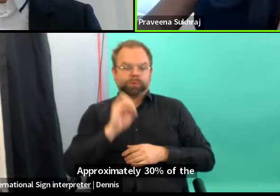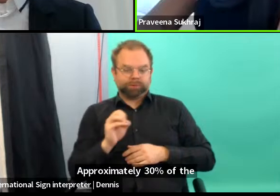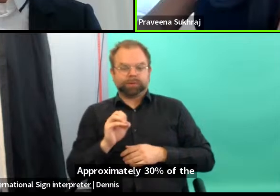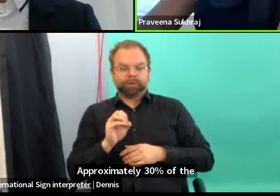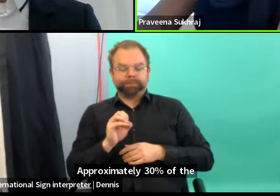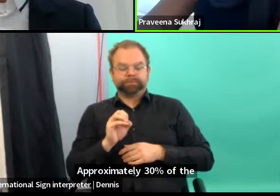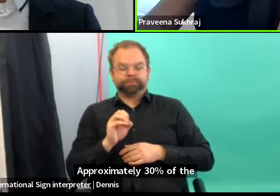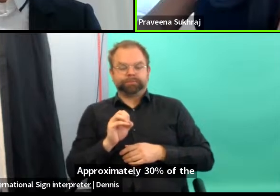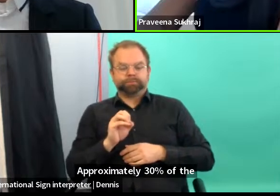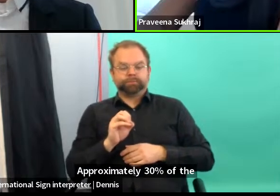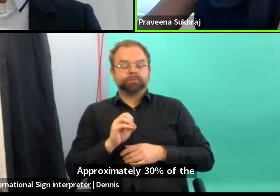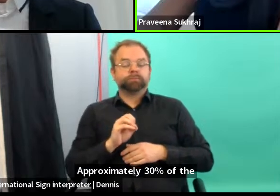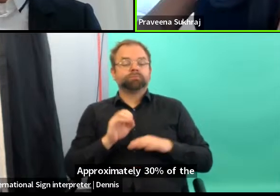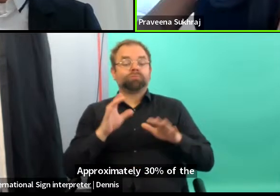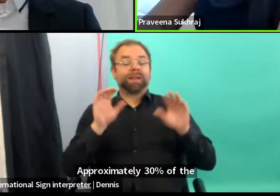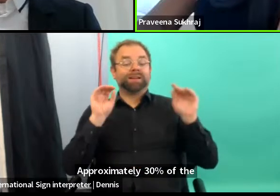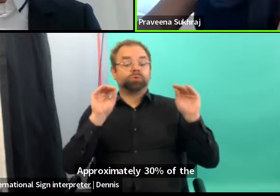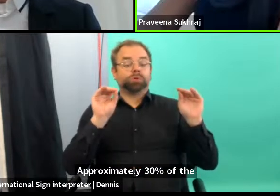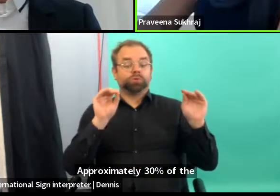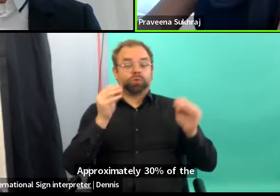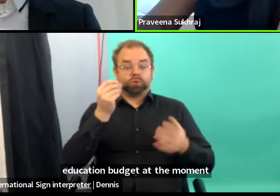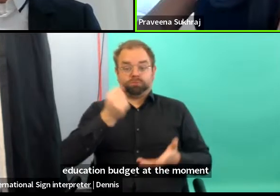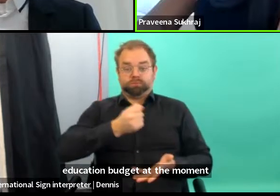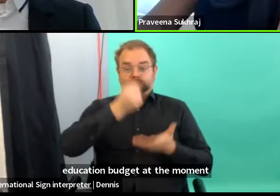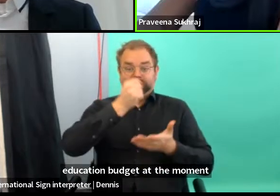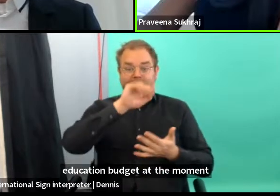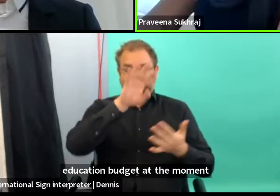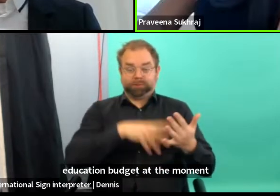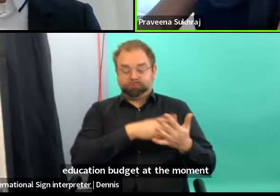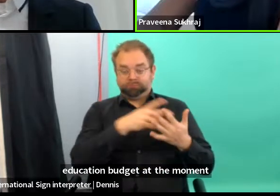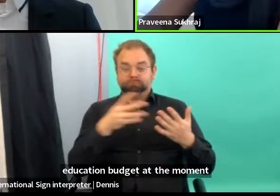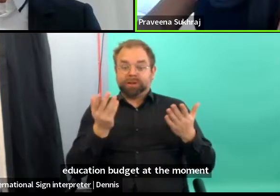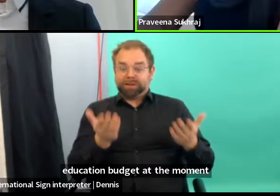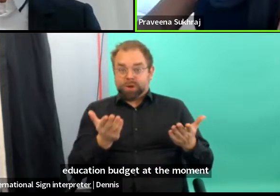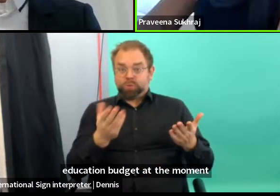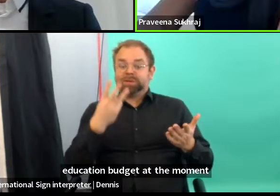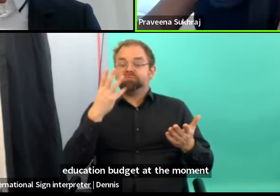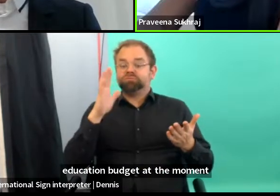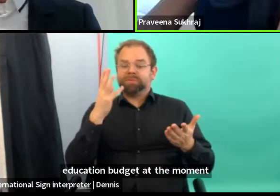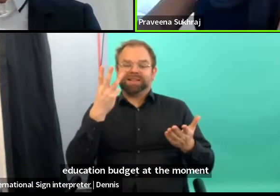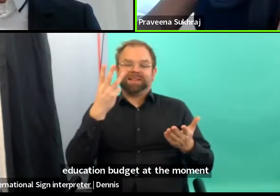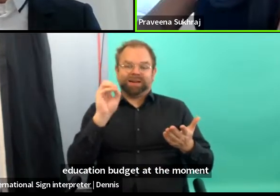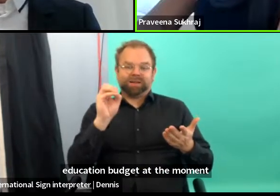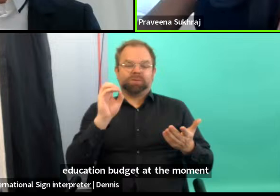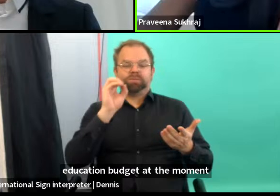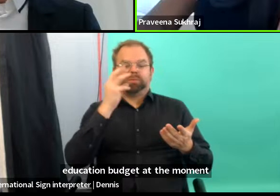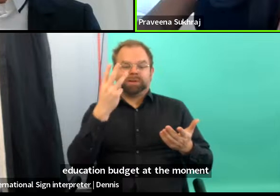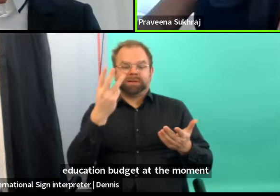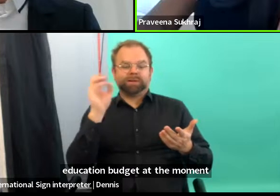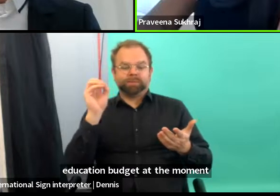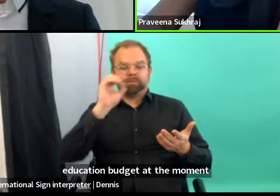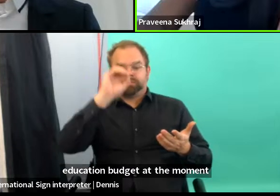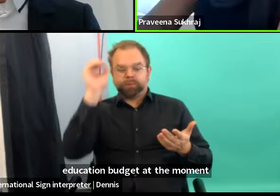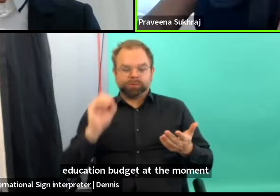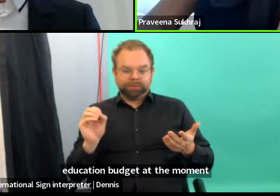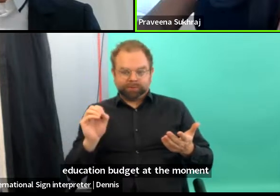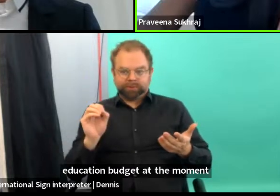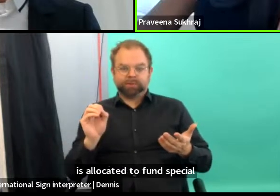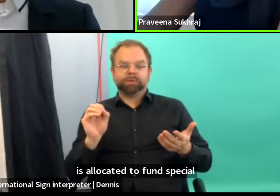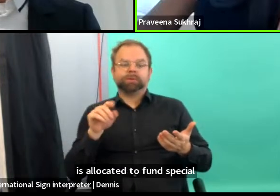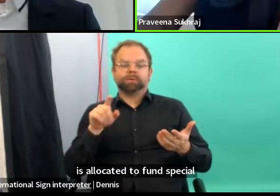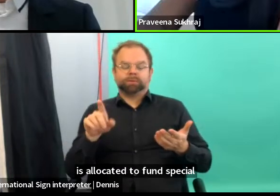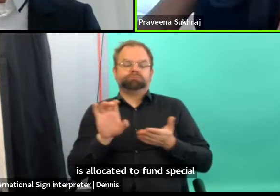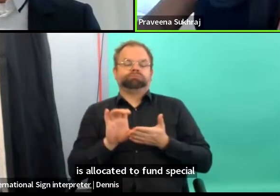is allocated to fund special schools. It is aimed